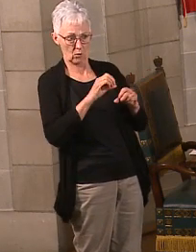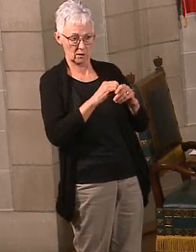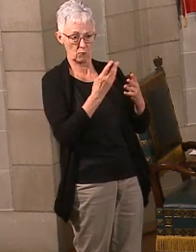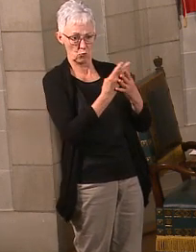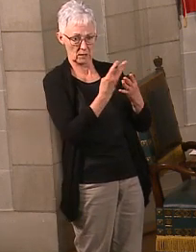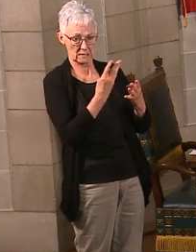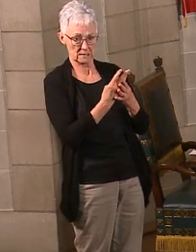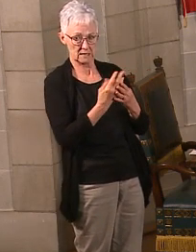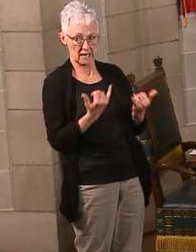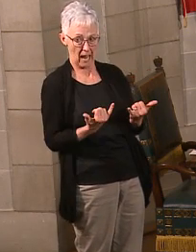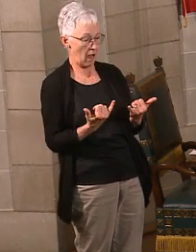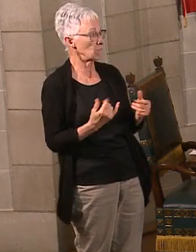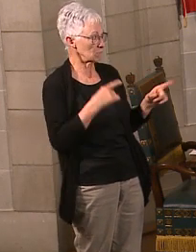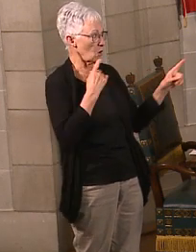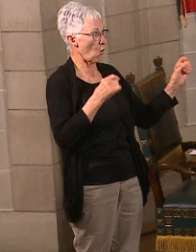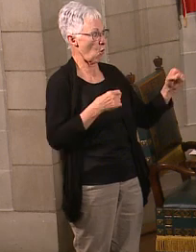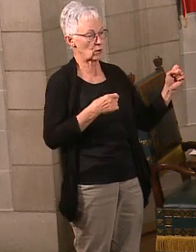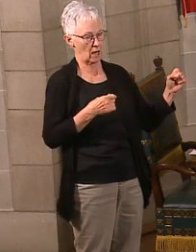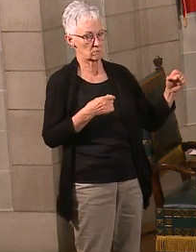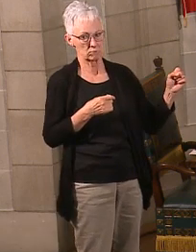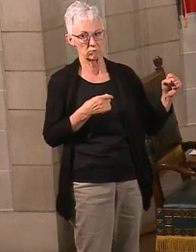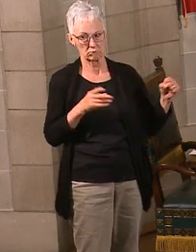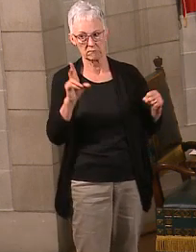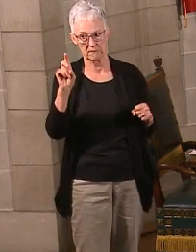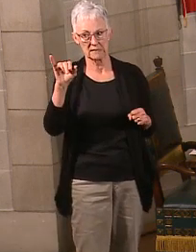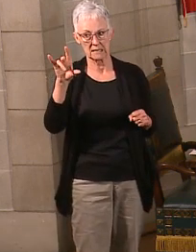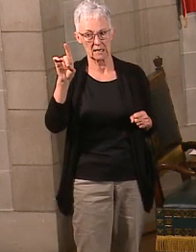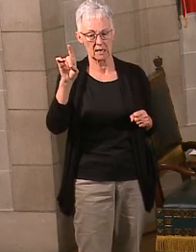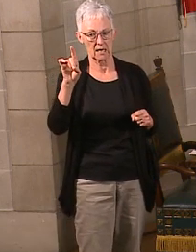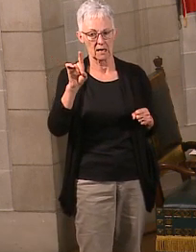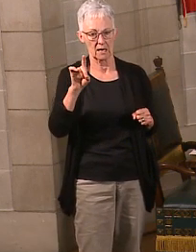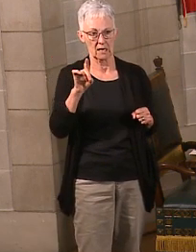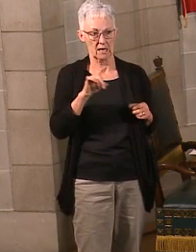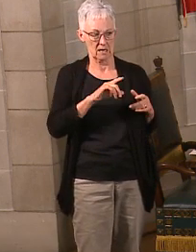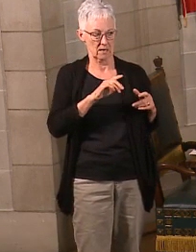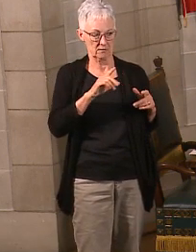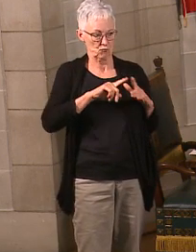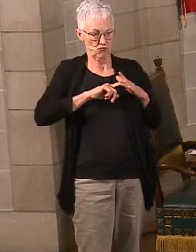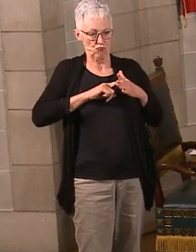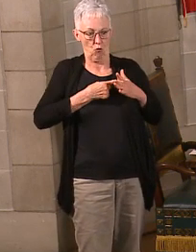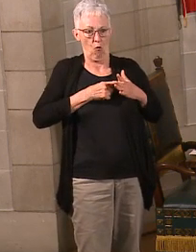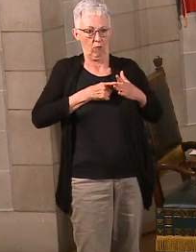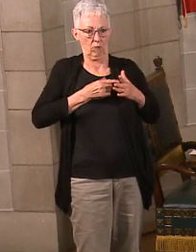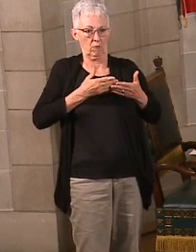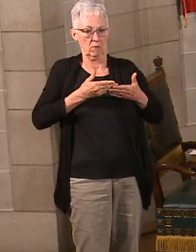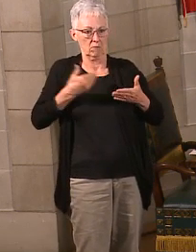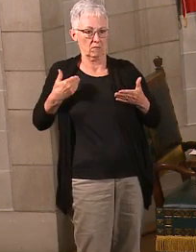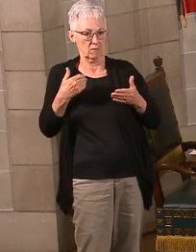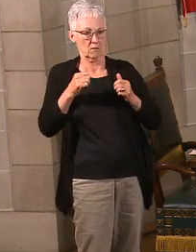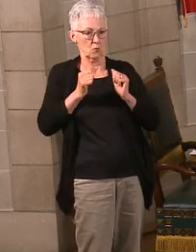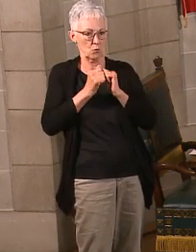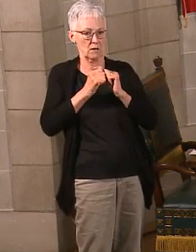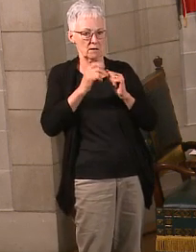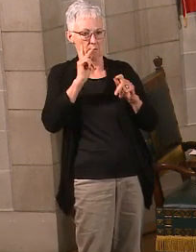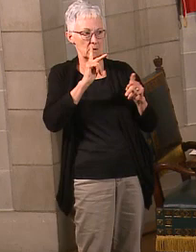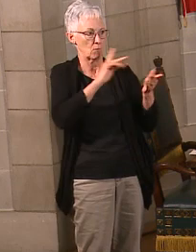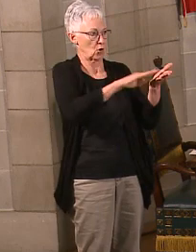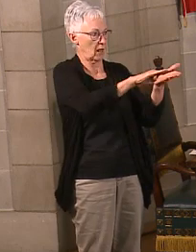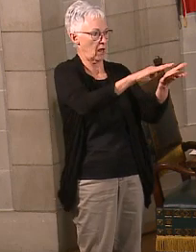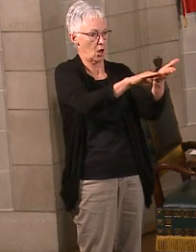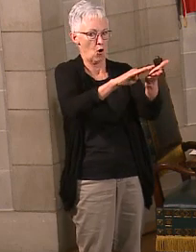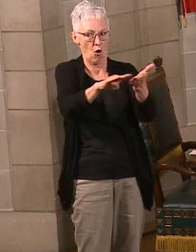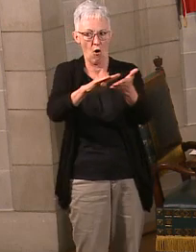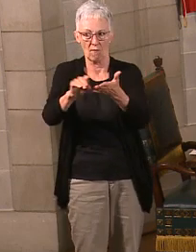like we started to see an uptick fairly quickly, and the numbers continue to increase, and I would fully expect that those numbers will continue to